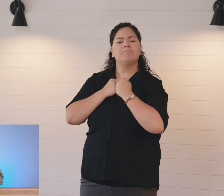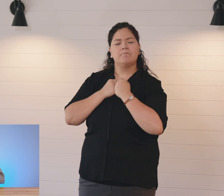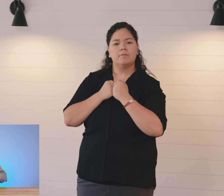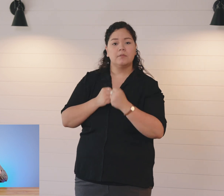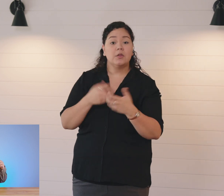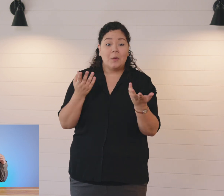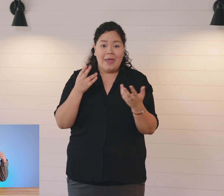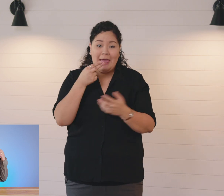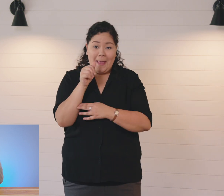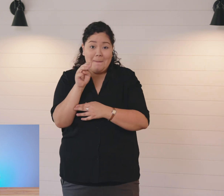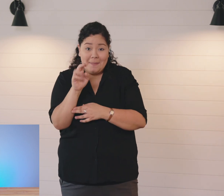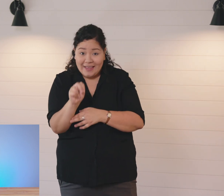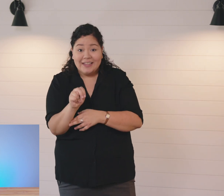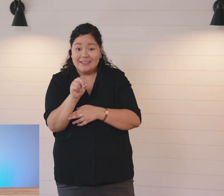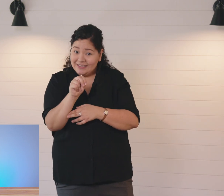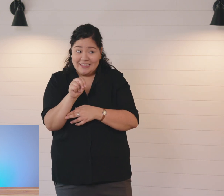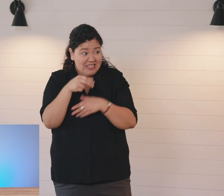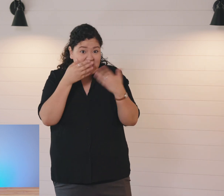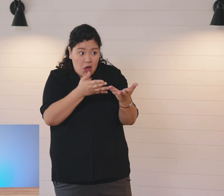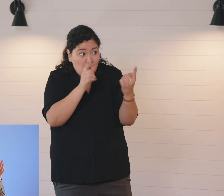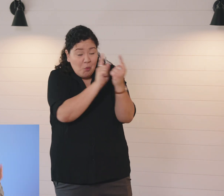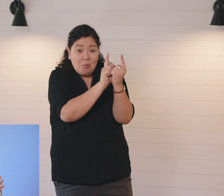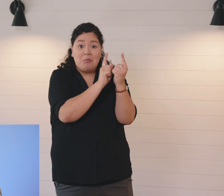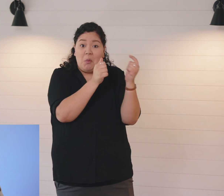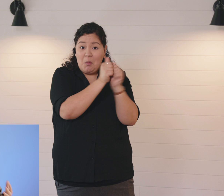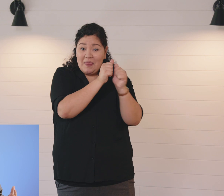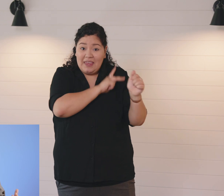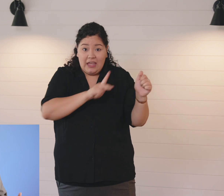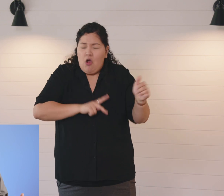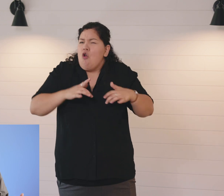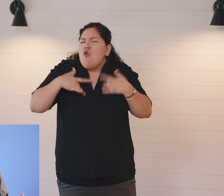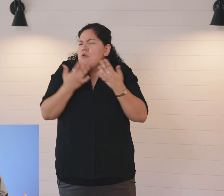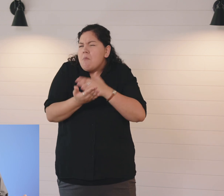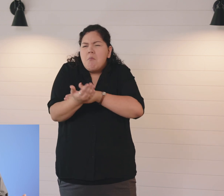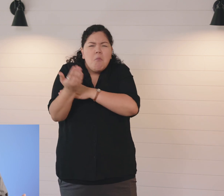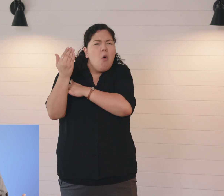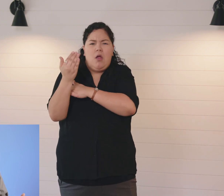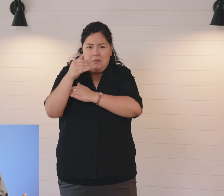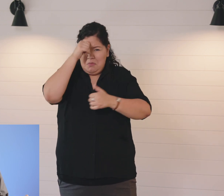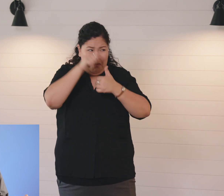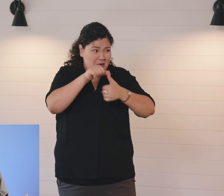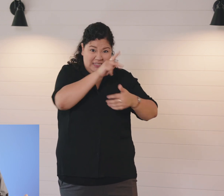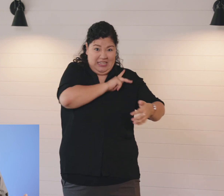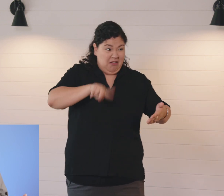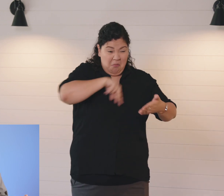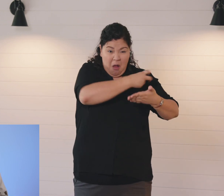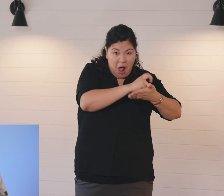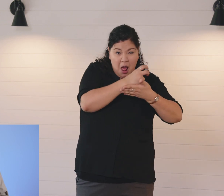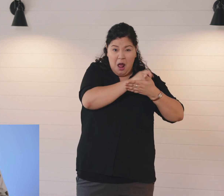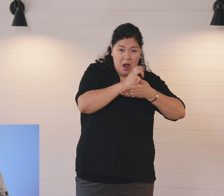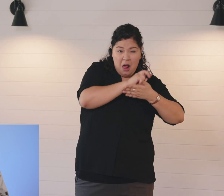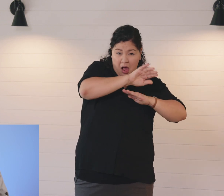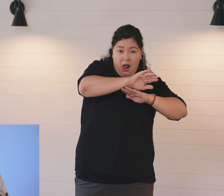So Haman is there in the king's court. Early in the morning, remember, the king has been trying to get to sleep and had this